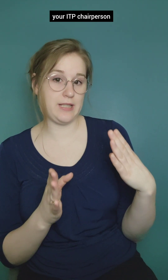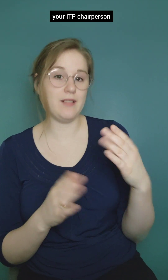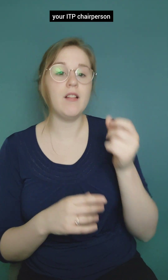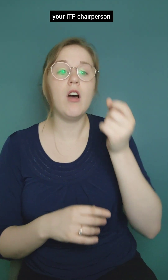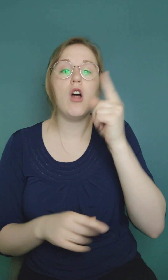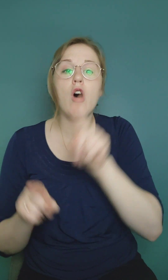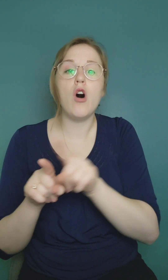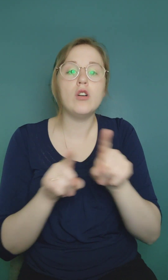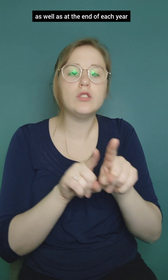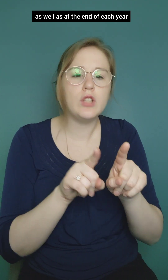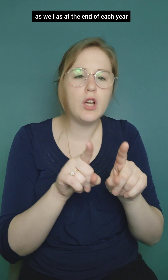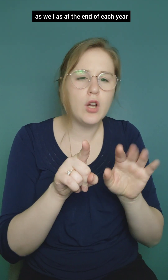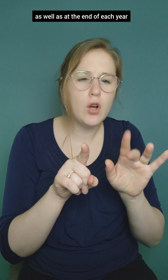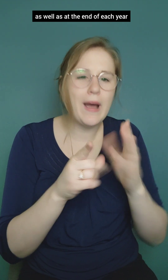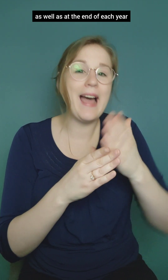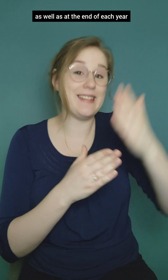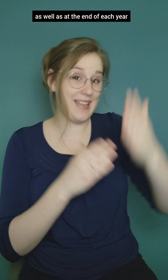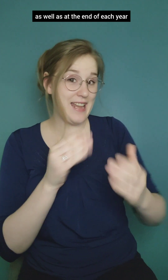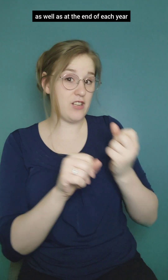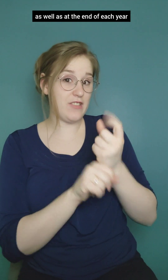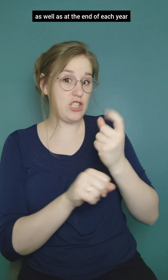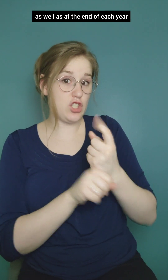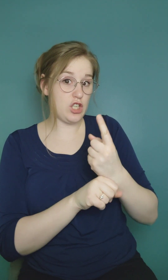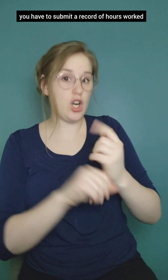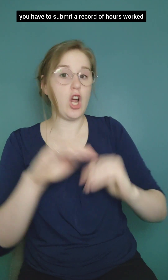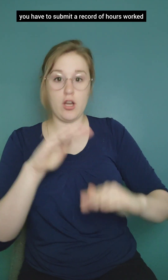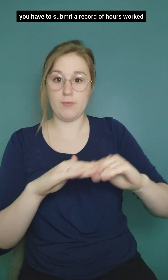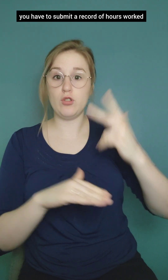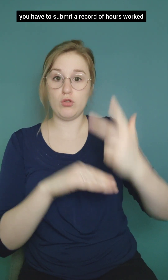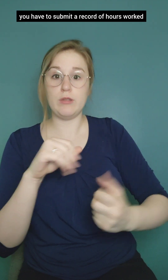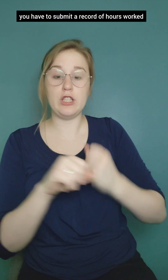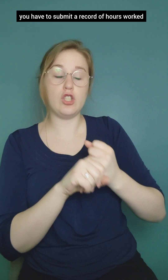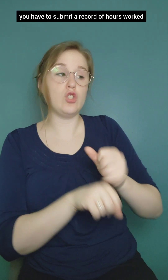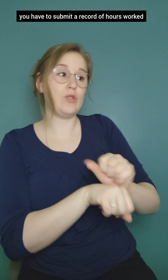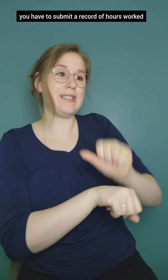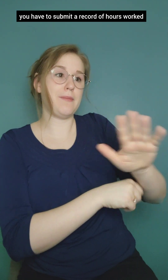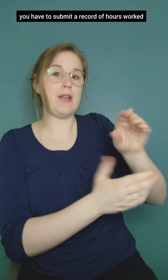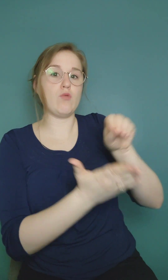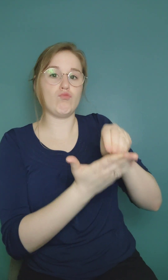chairperson, as well as at the end of each year, you have to submit a record of hours worked.